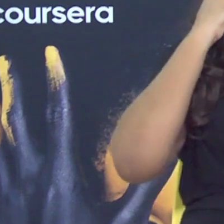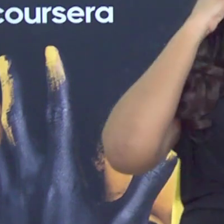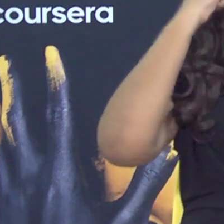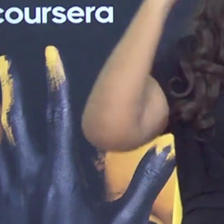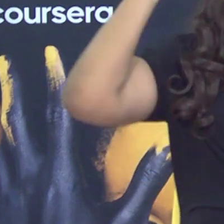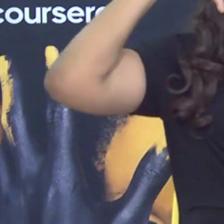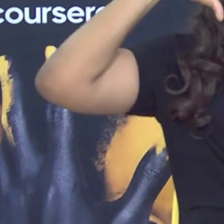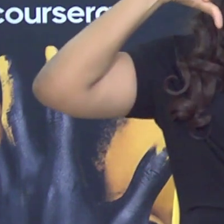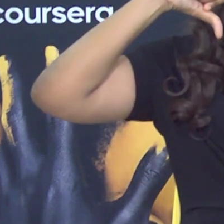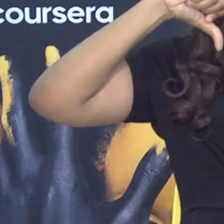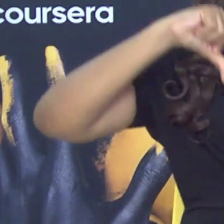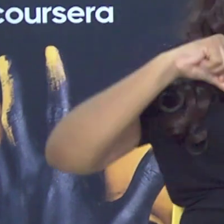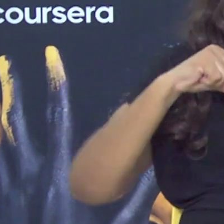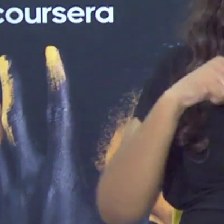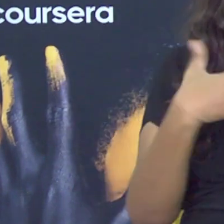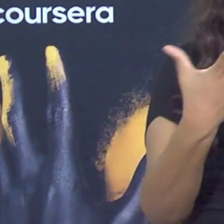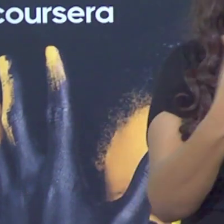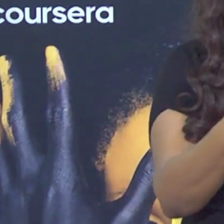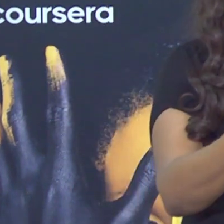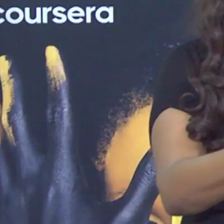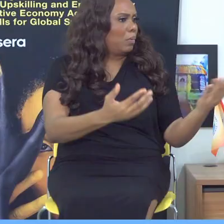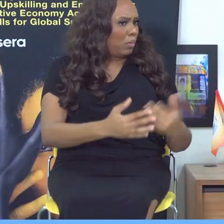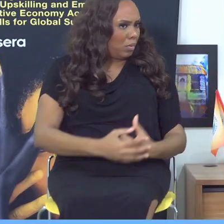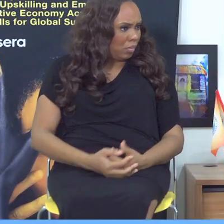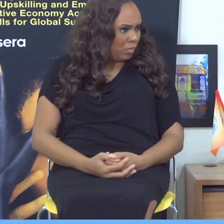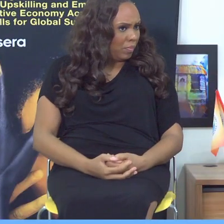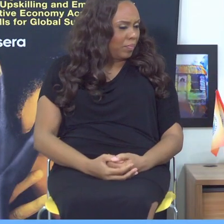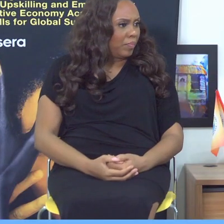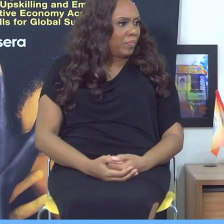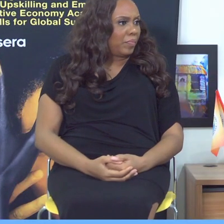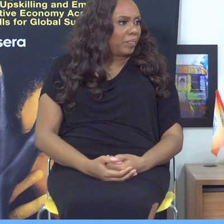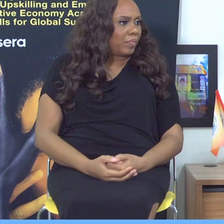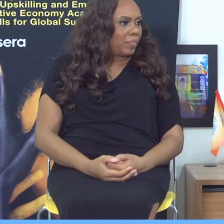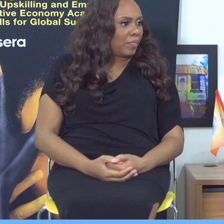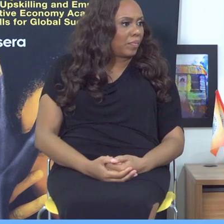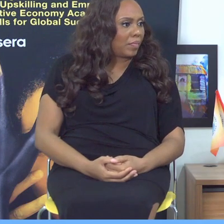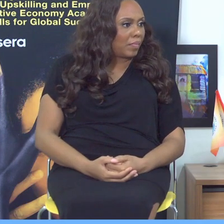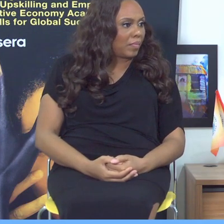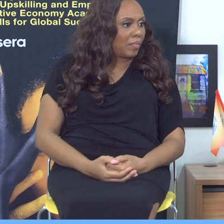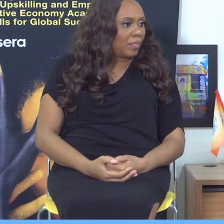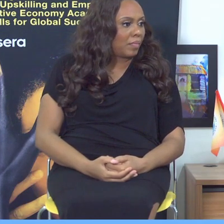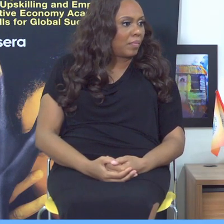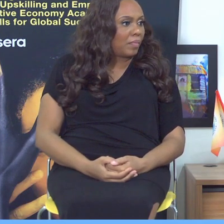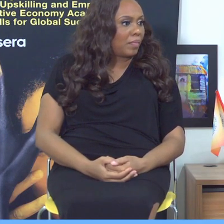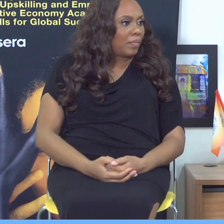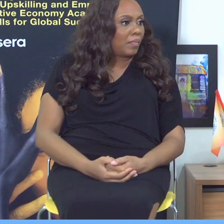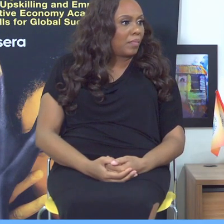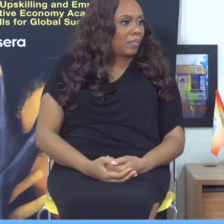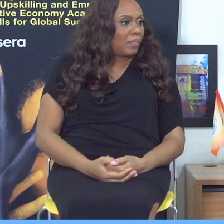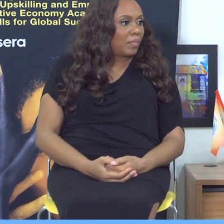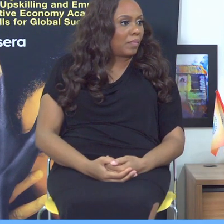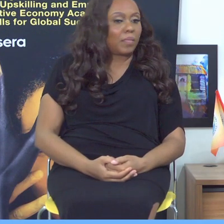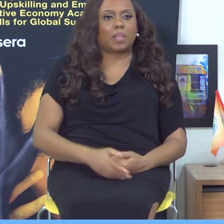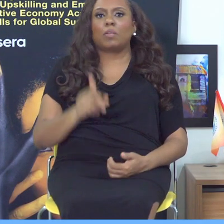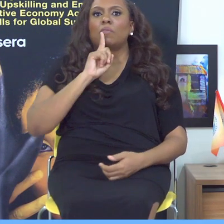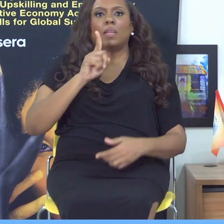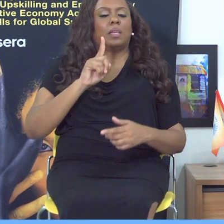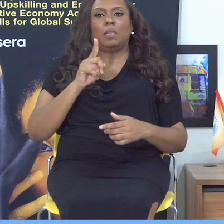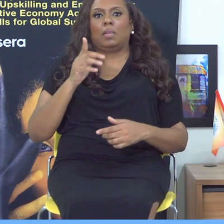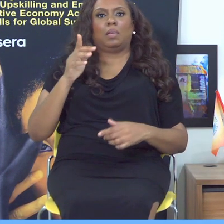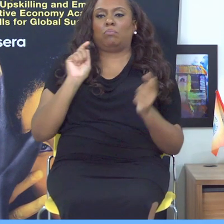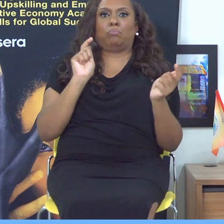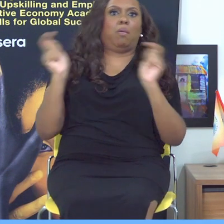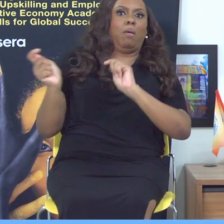hearing diminishing? Yeah. I call it had been a change for me.